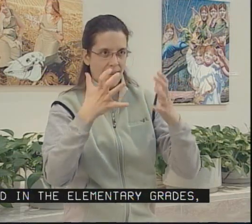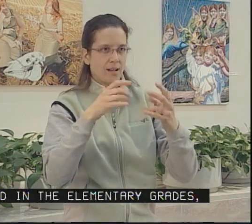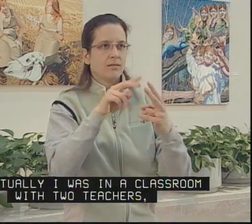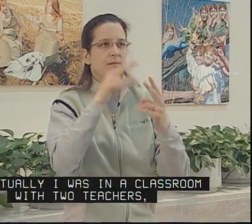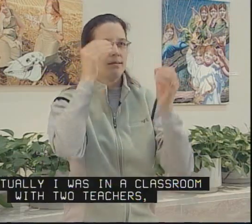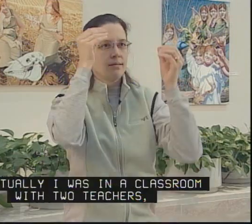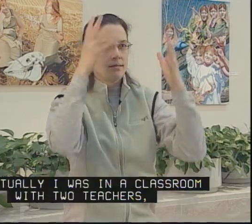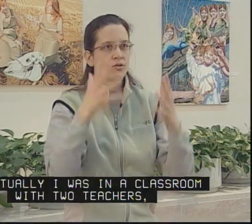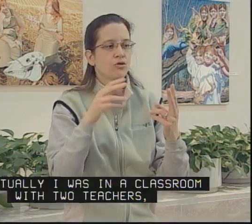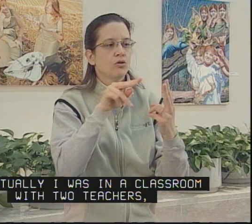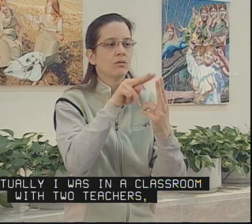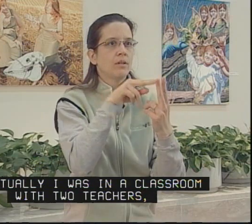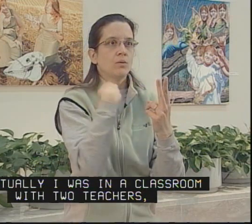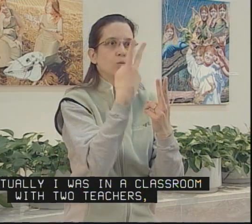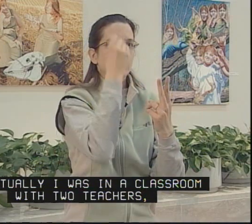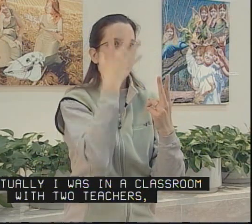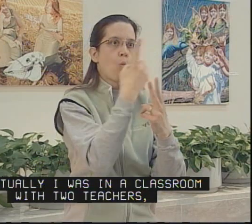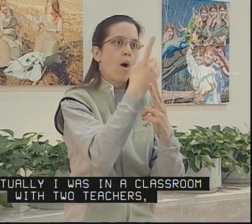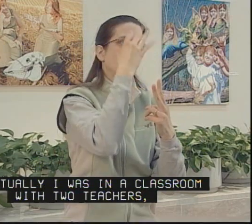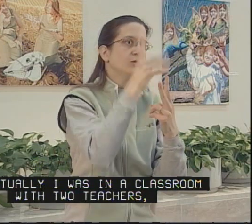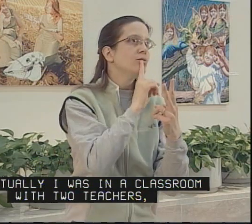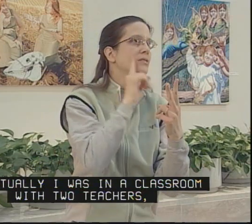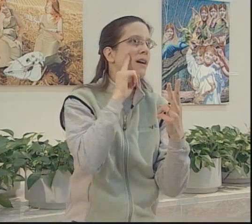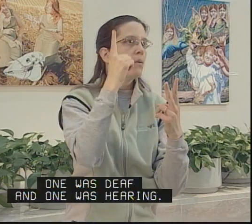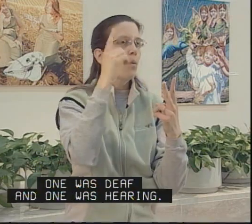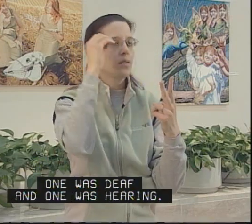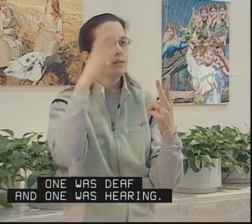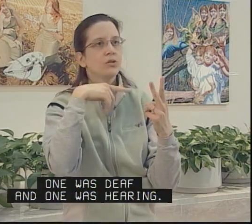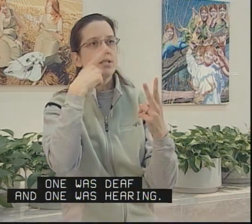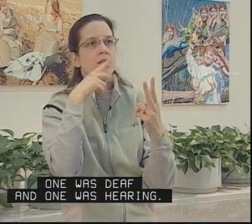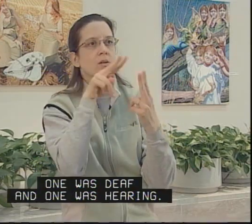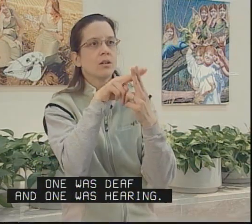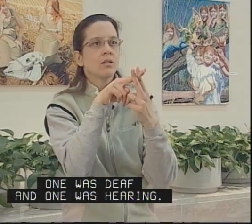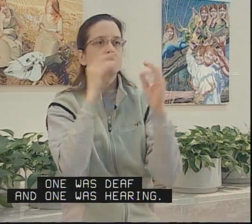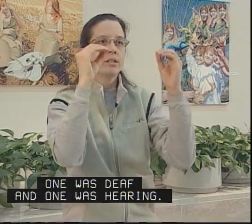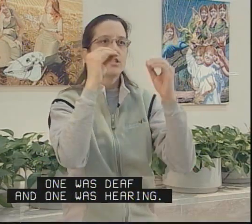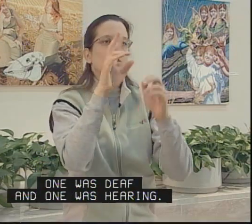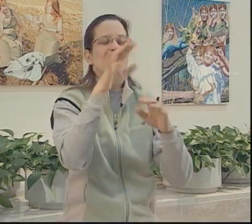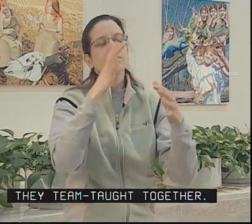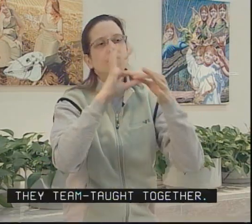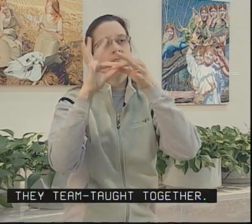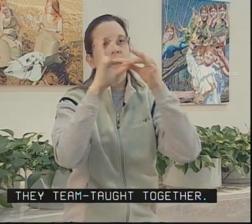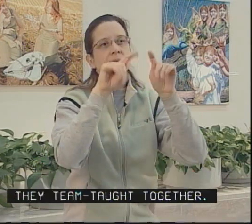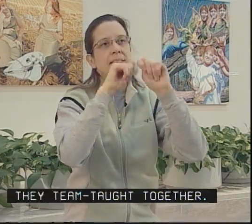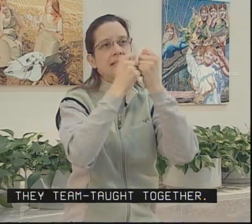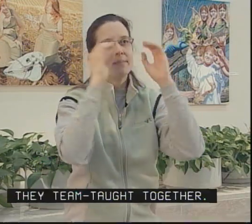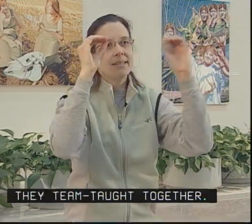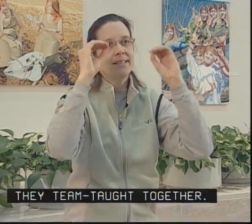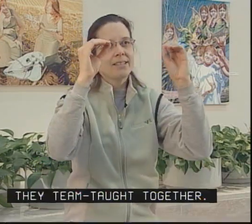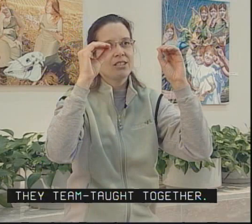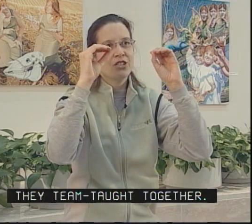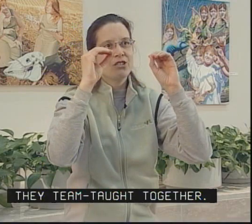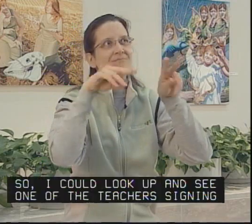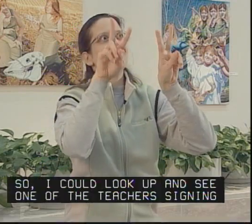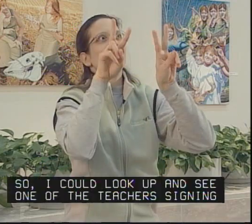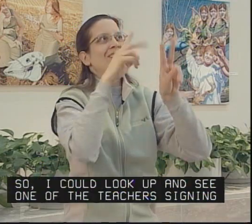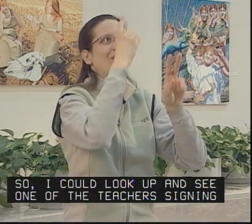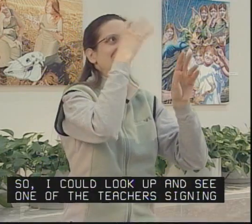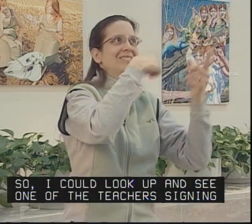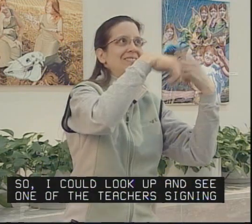grades, actually I was in a classroom with 2 teachers. One was deaf and one was hearing. They team taught together. So I could look up and see one of